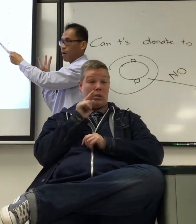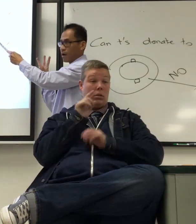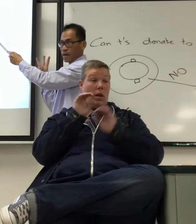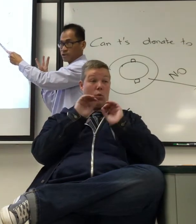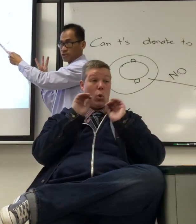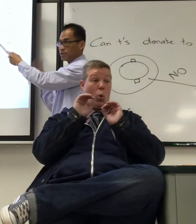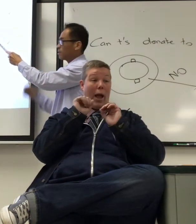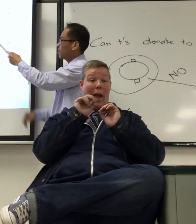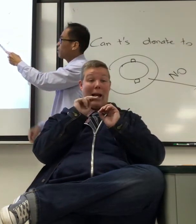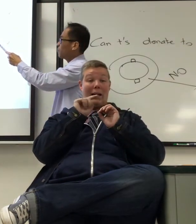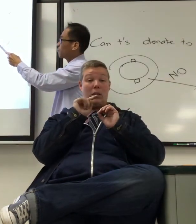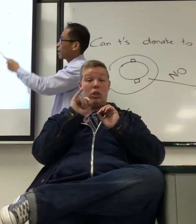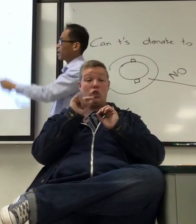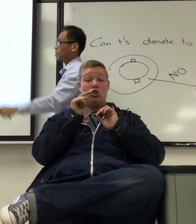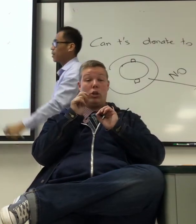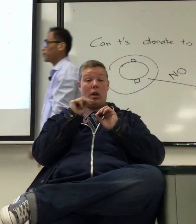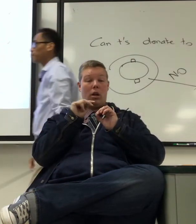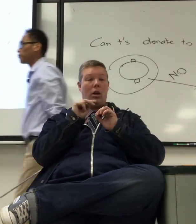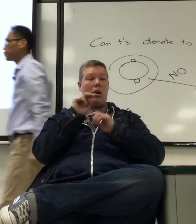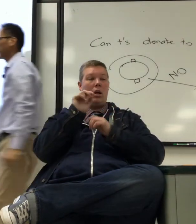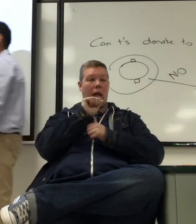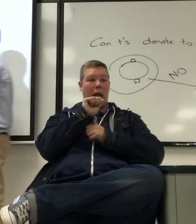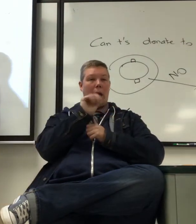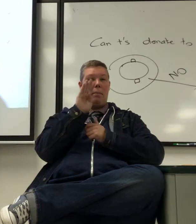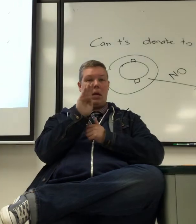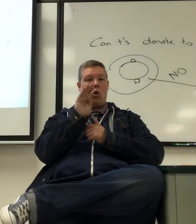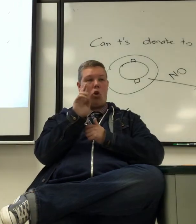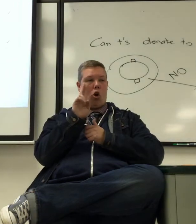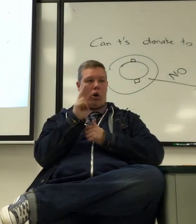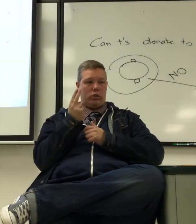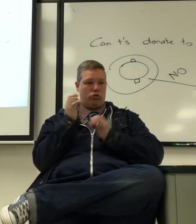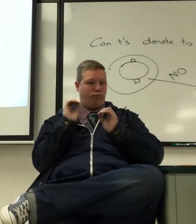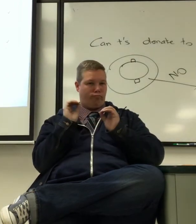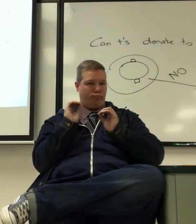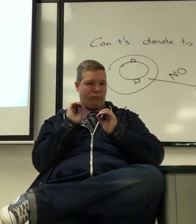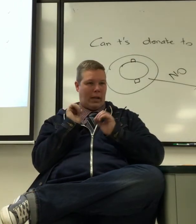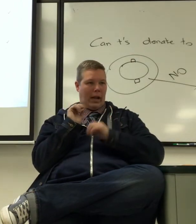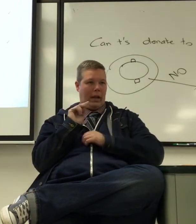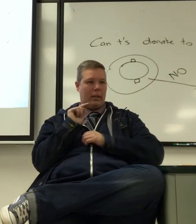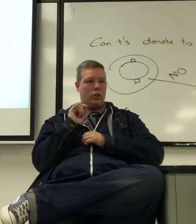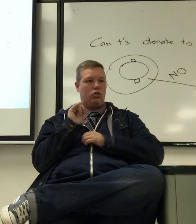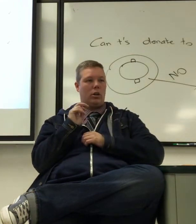or Rh. Okay, so when you